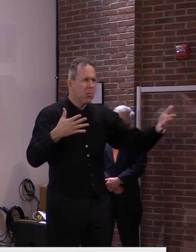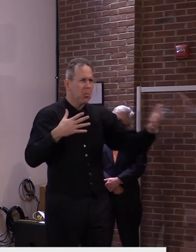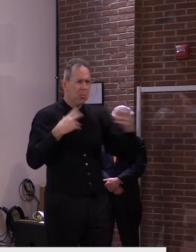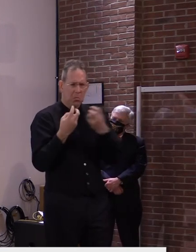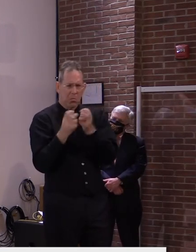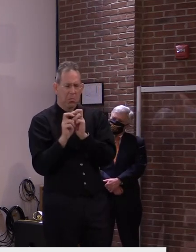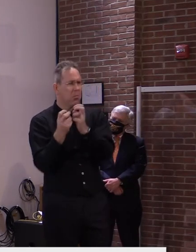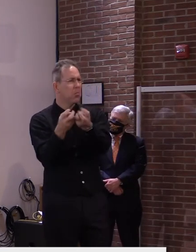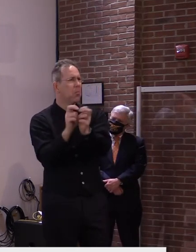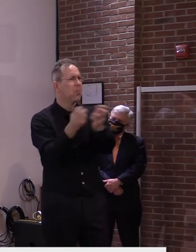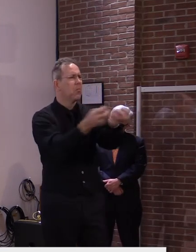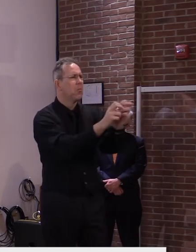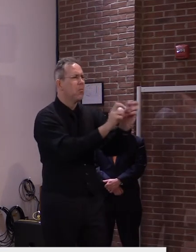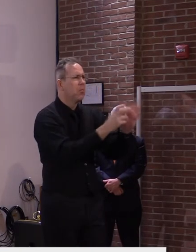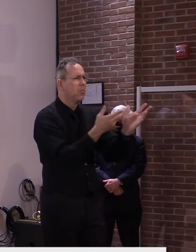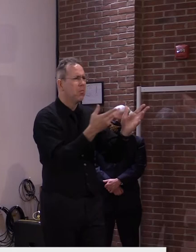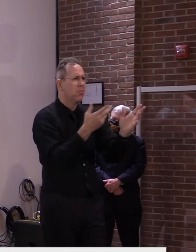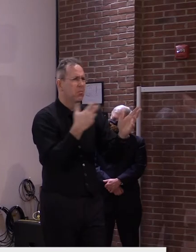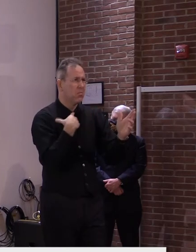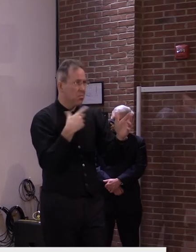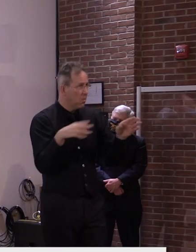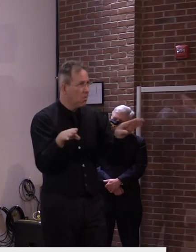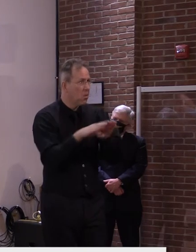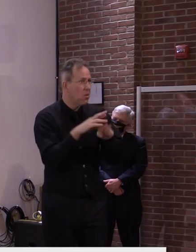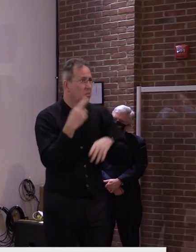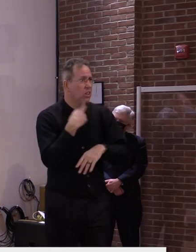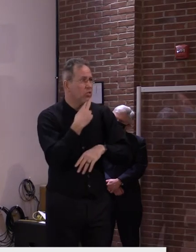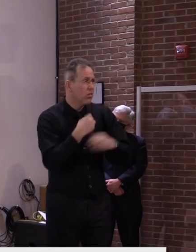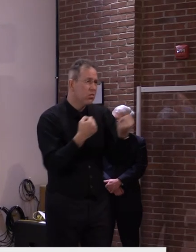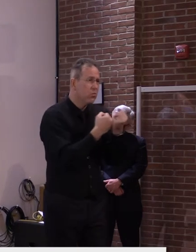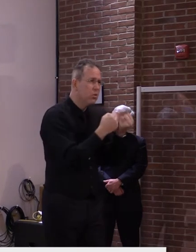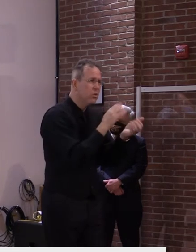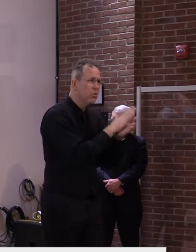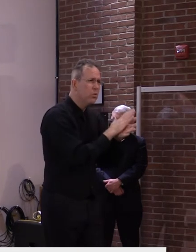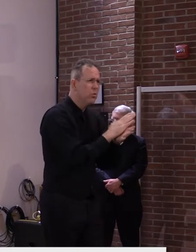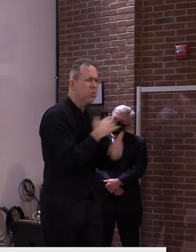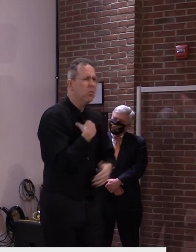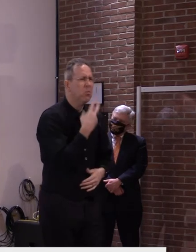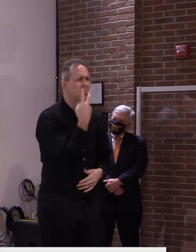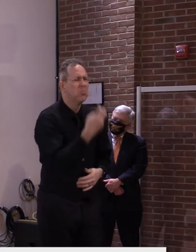to opening up schools at this point in time.